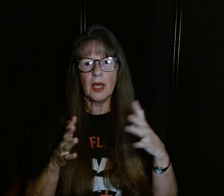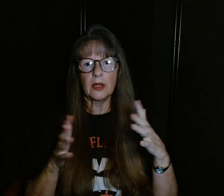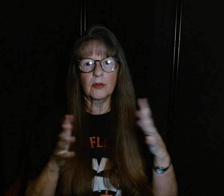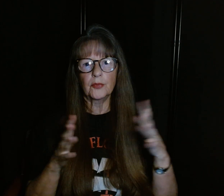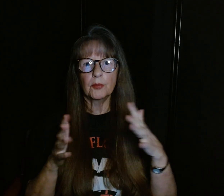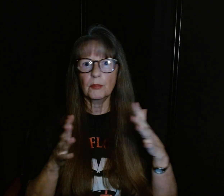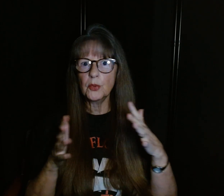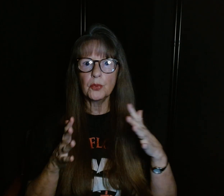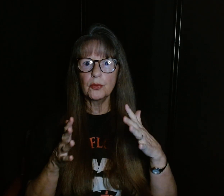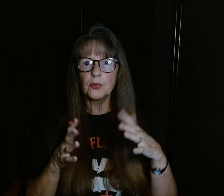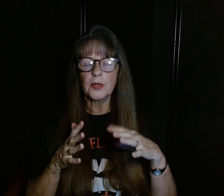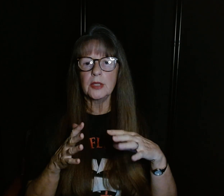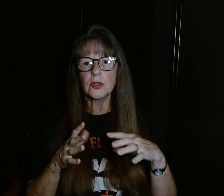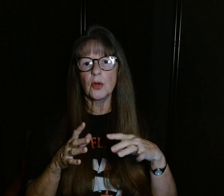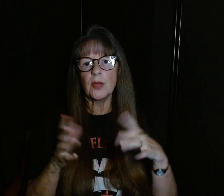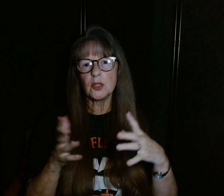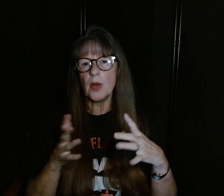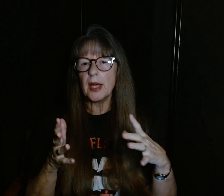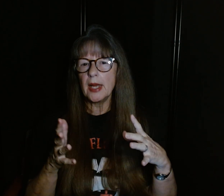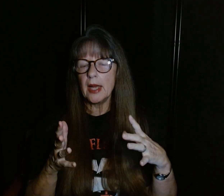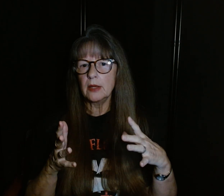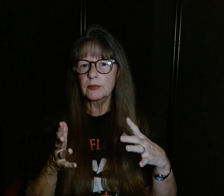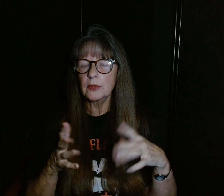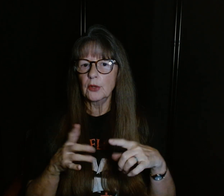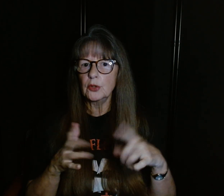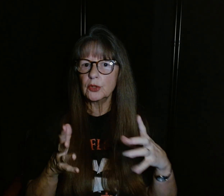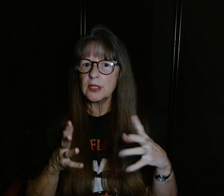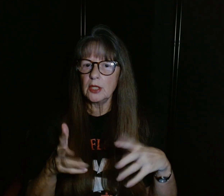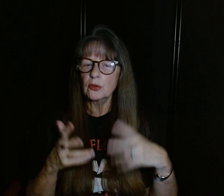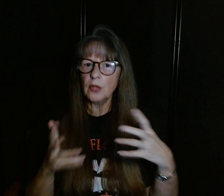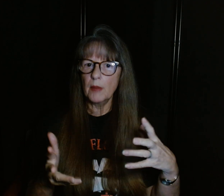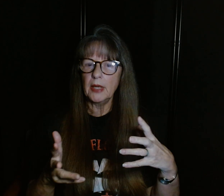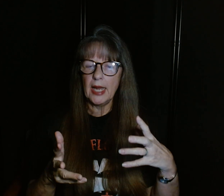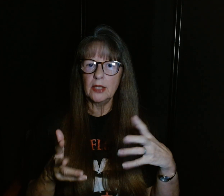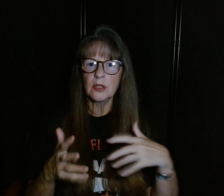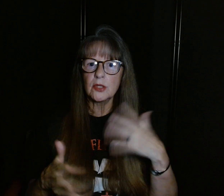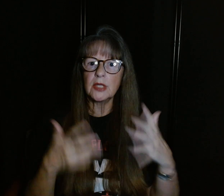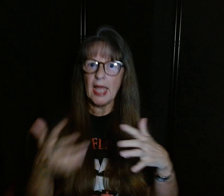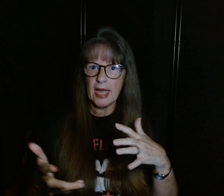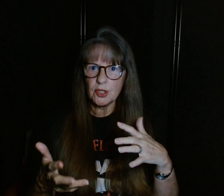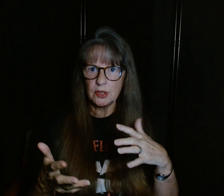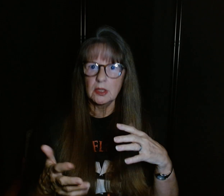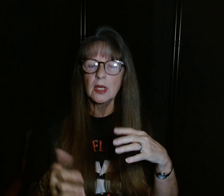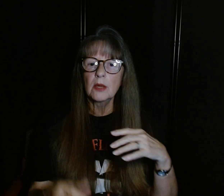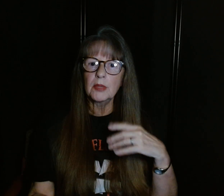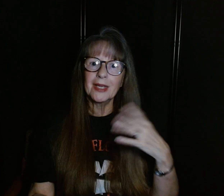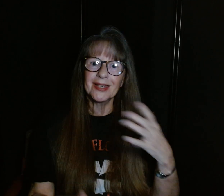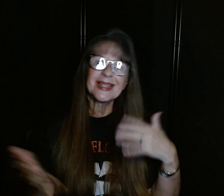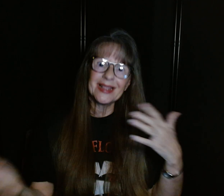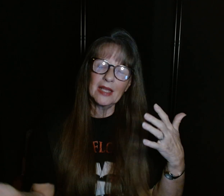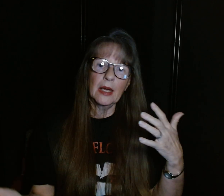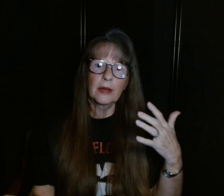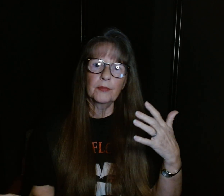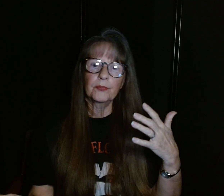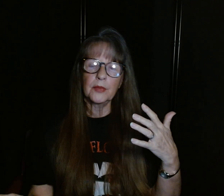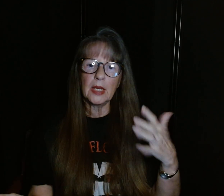of move, and so that's why I usually say your dominant hand does the action, because it keeps